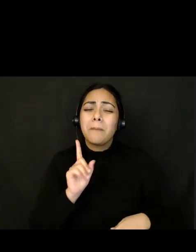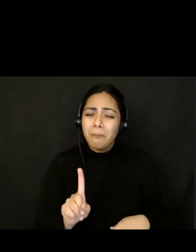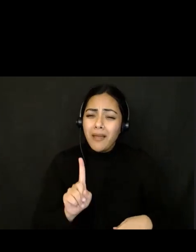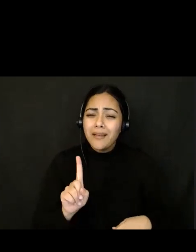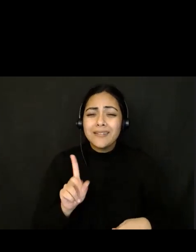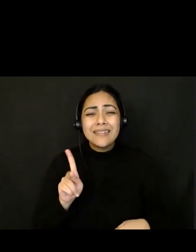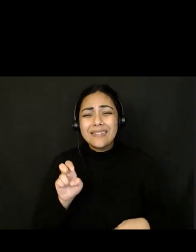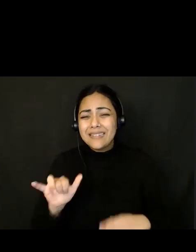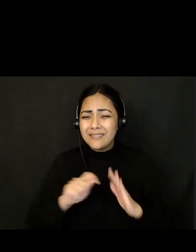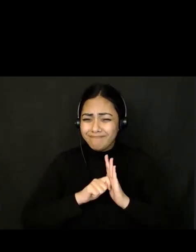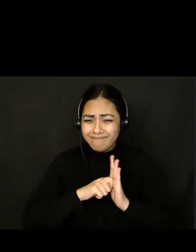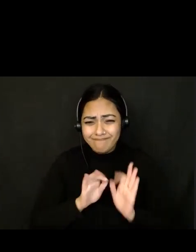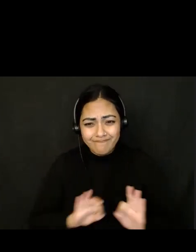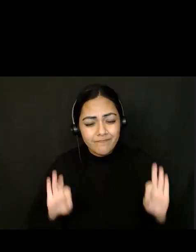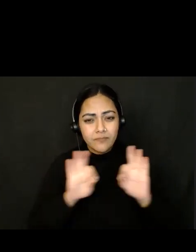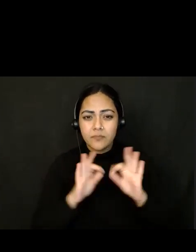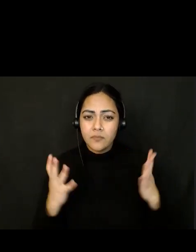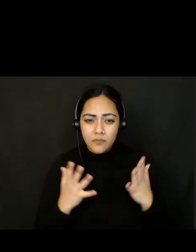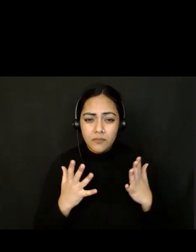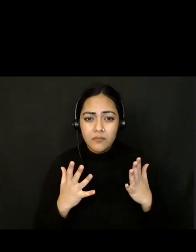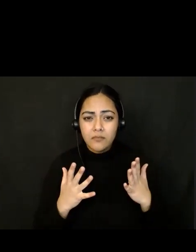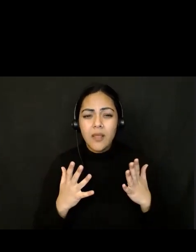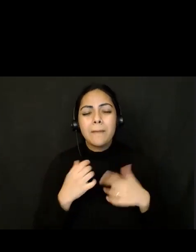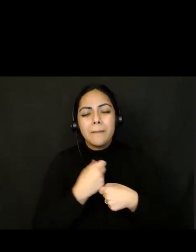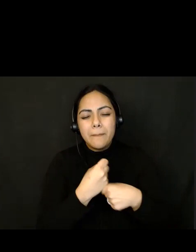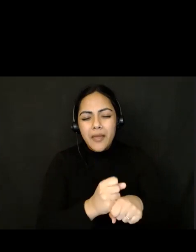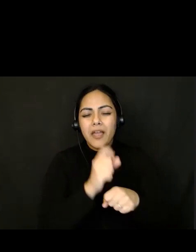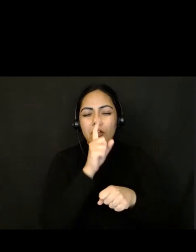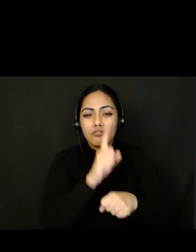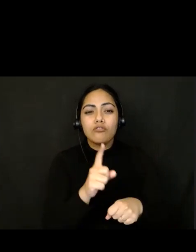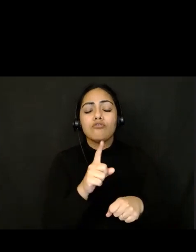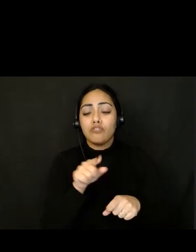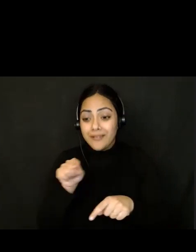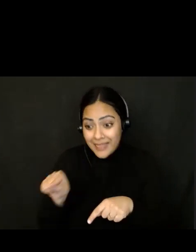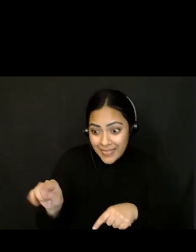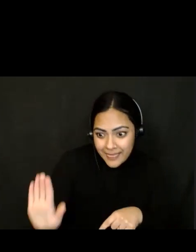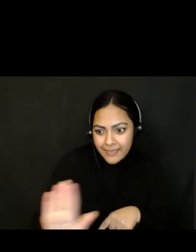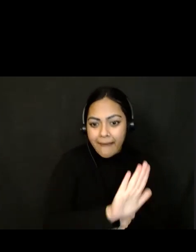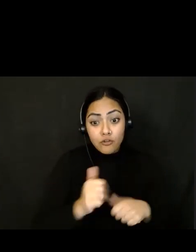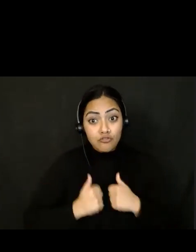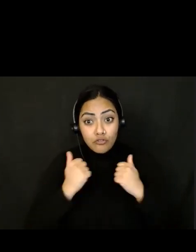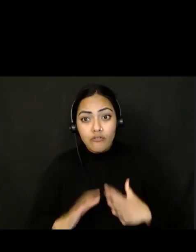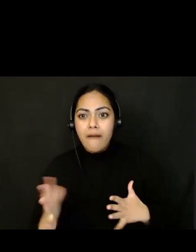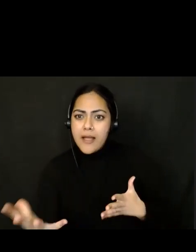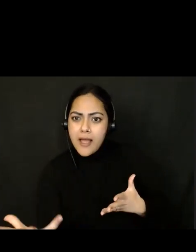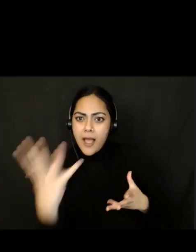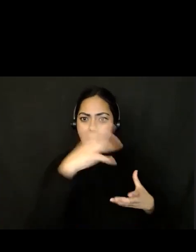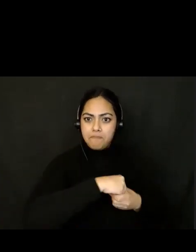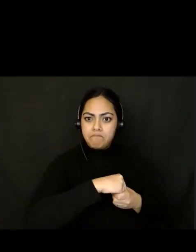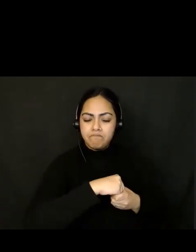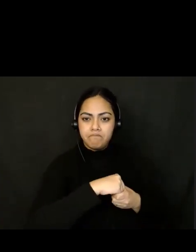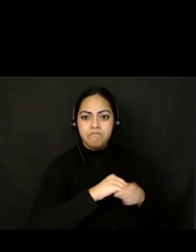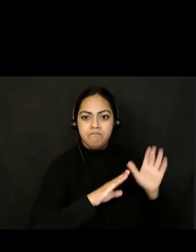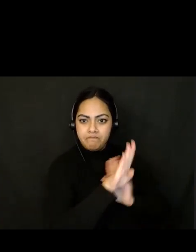back to making sure survivors' voices shape programs, policies, and systems.